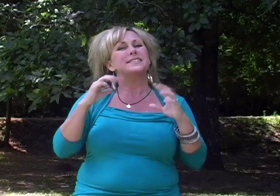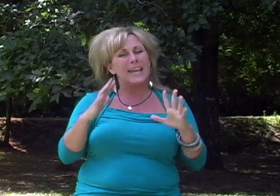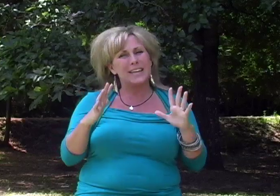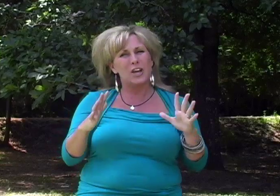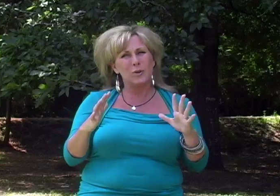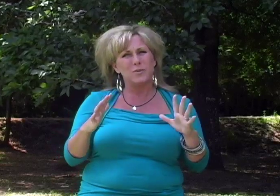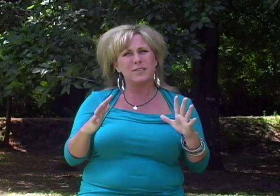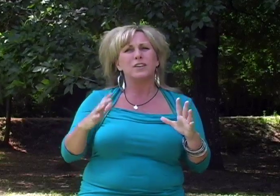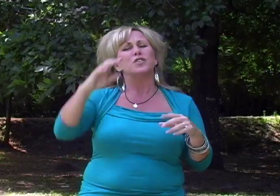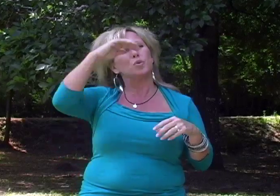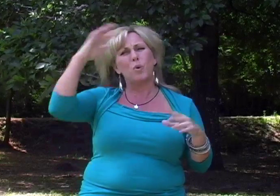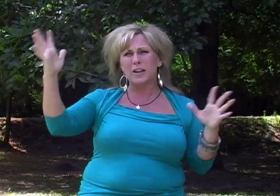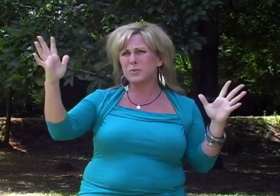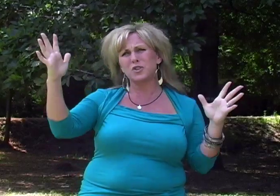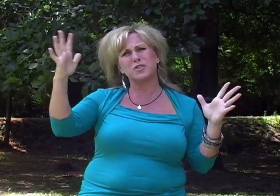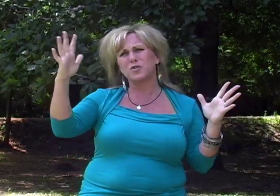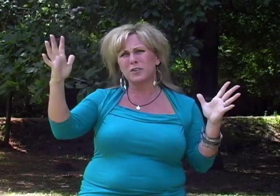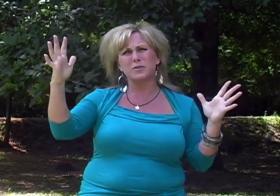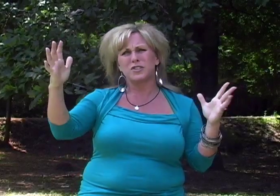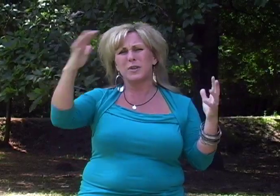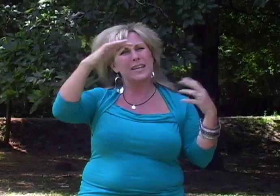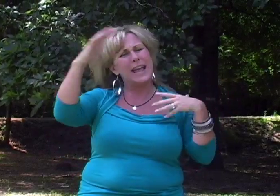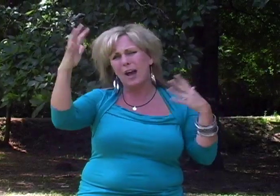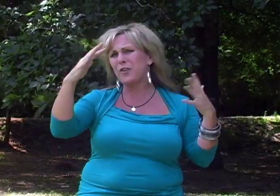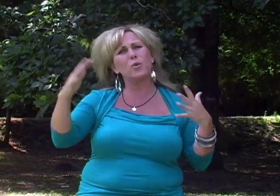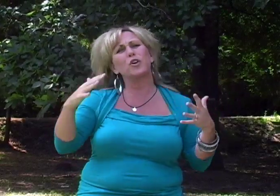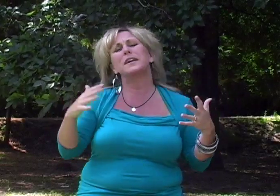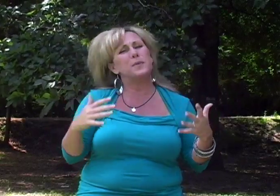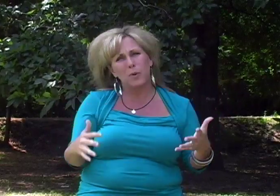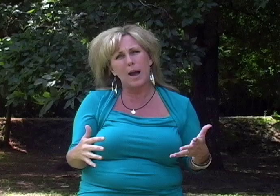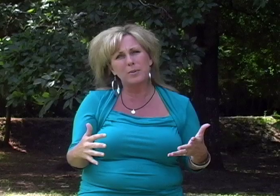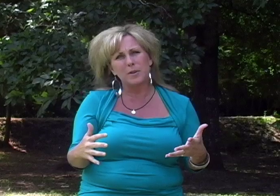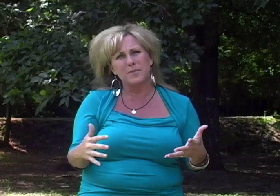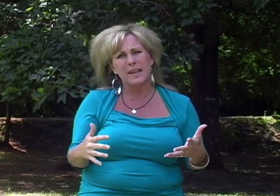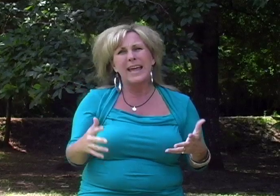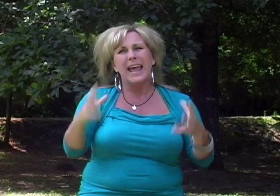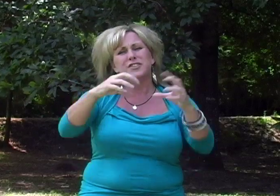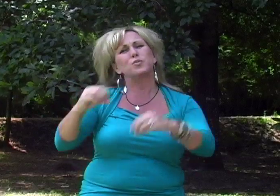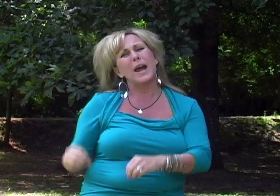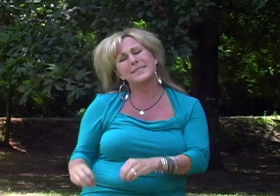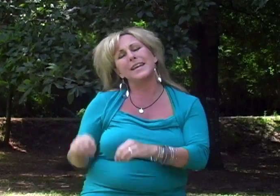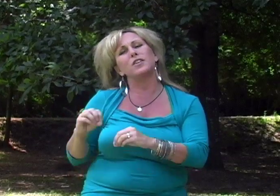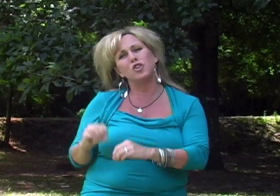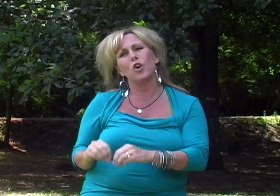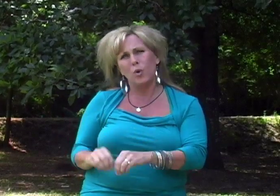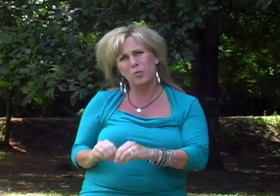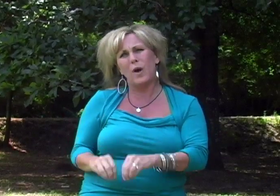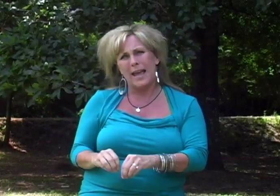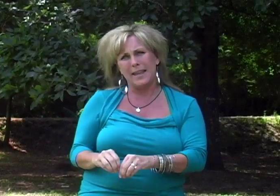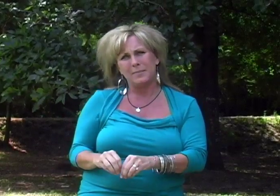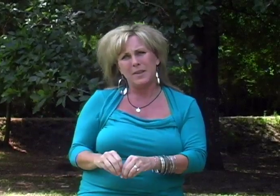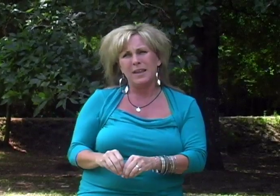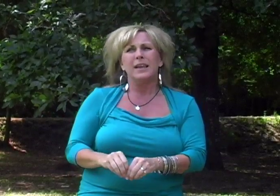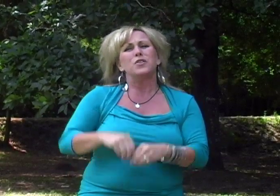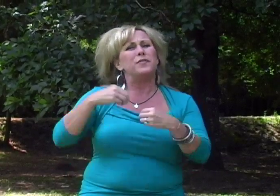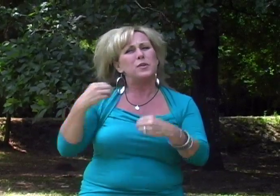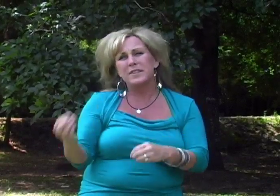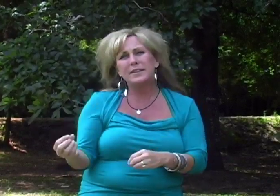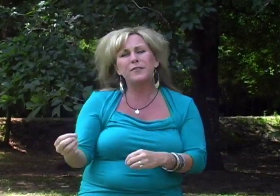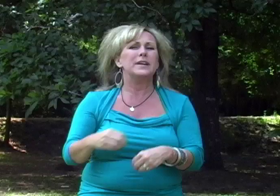take notes, to watch what your instructor is doing and how they're working the problems, and to write it down in your own way. So if you send a friend